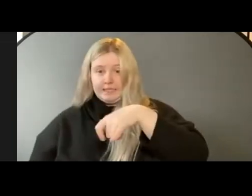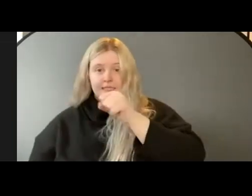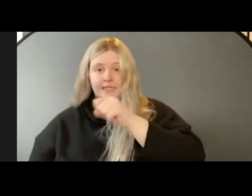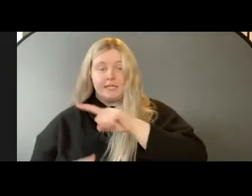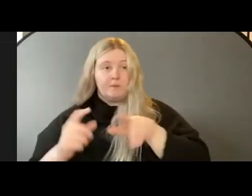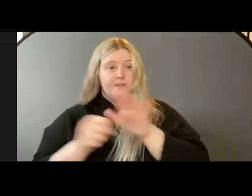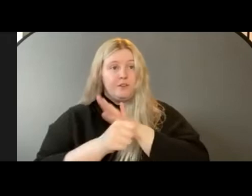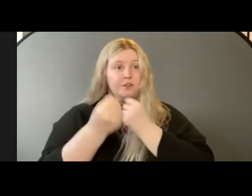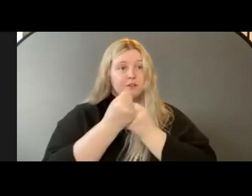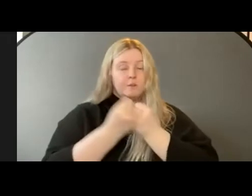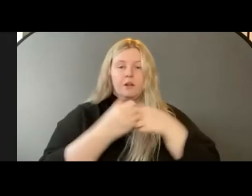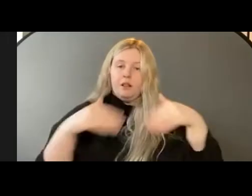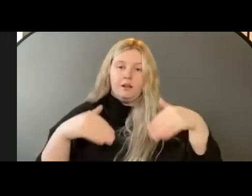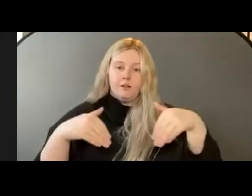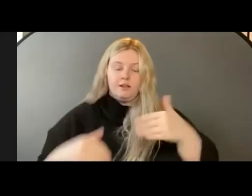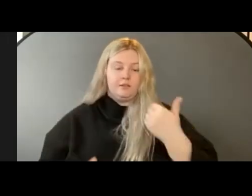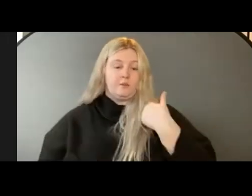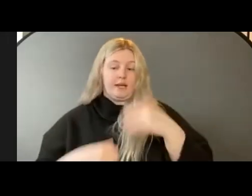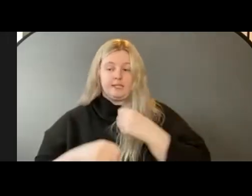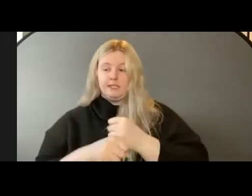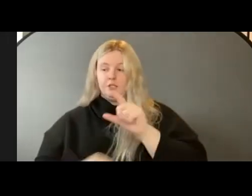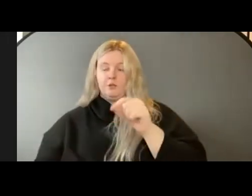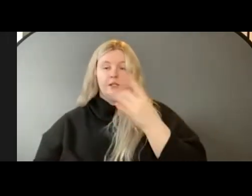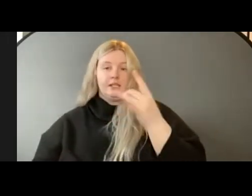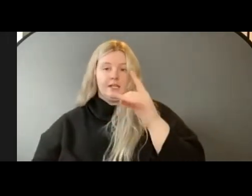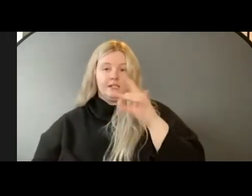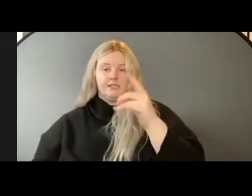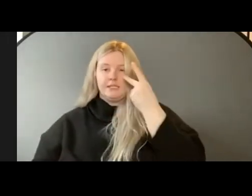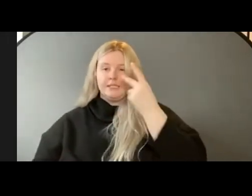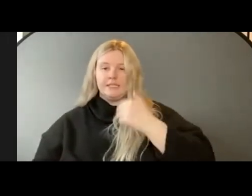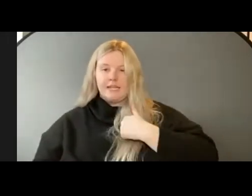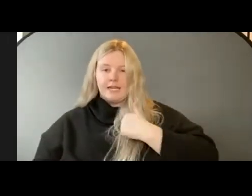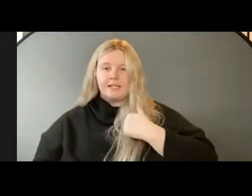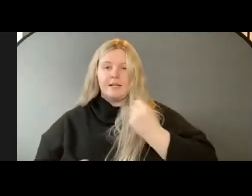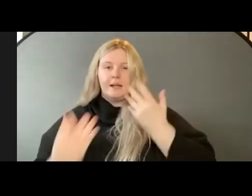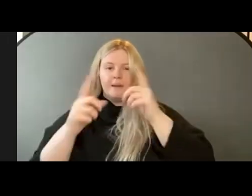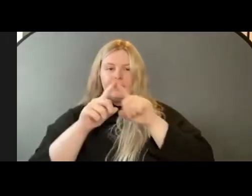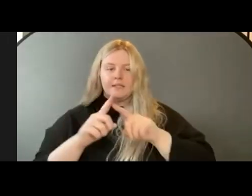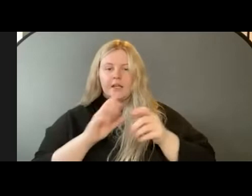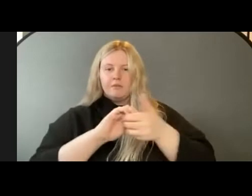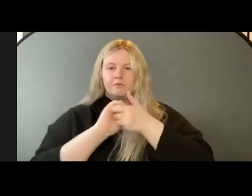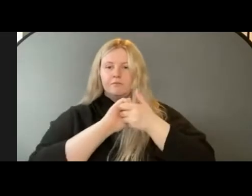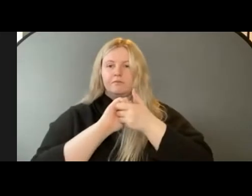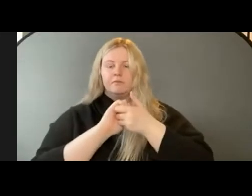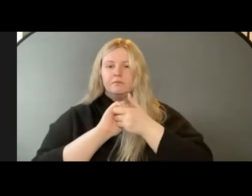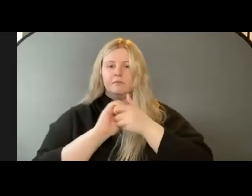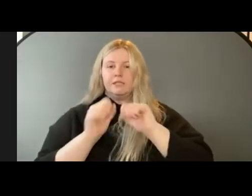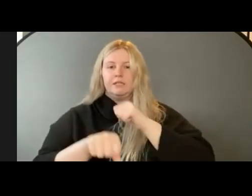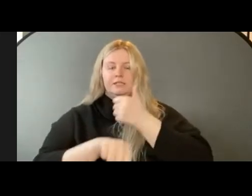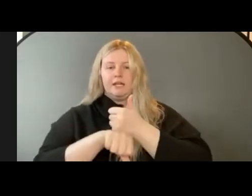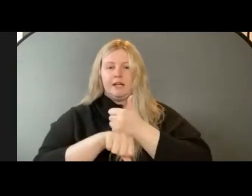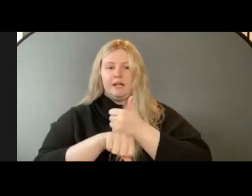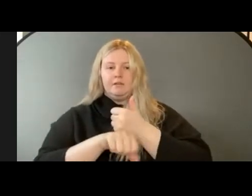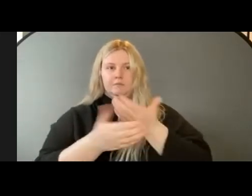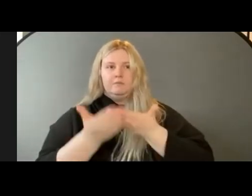in 2018, ILC Canada and a number of our partners put a petition before the UN at the